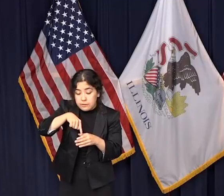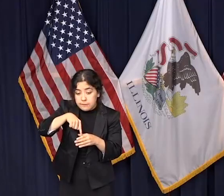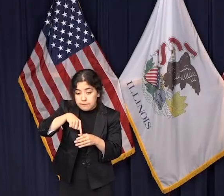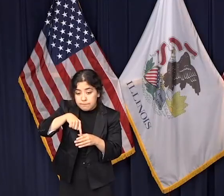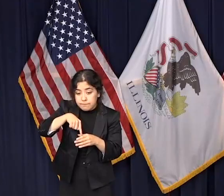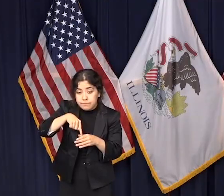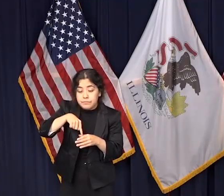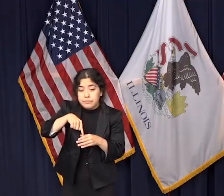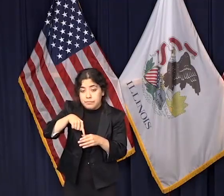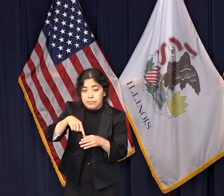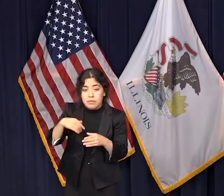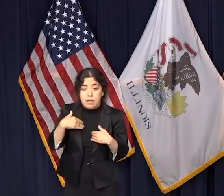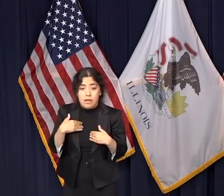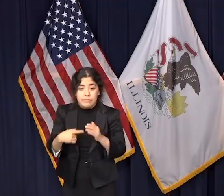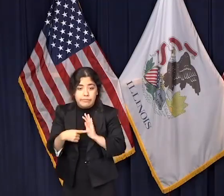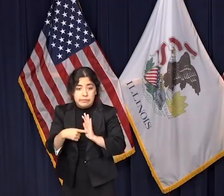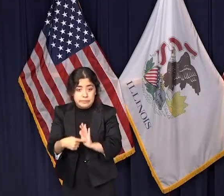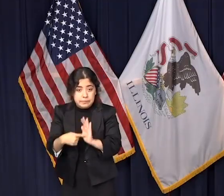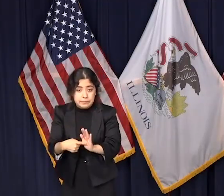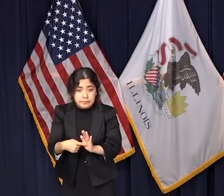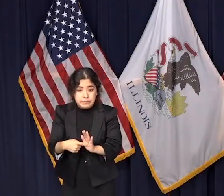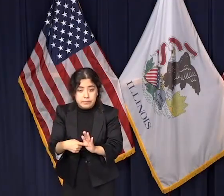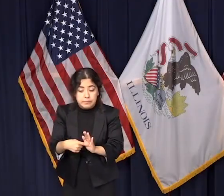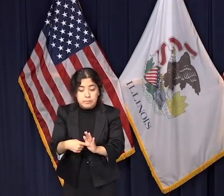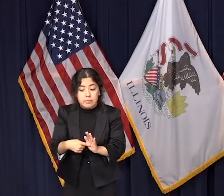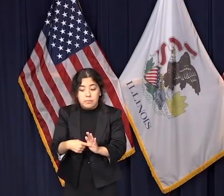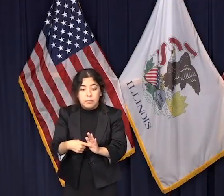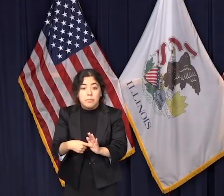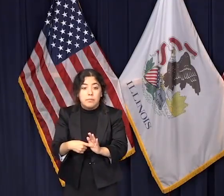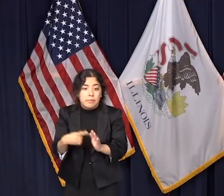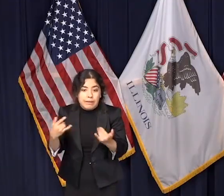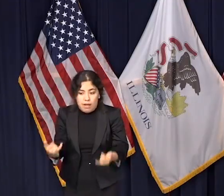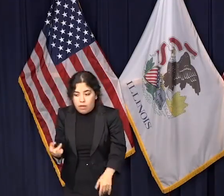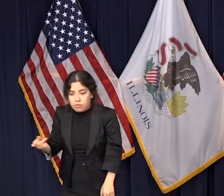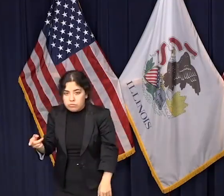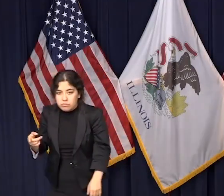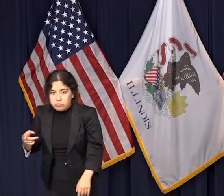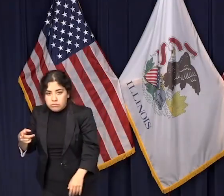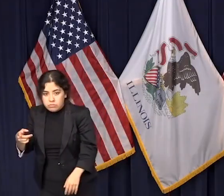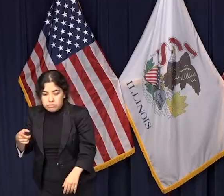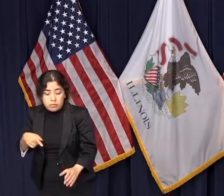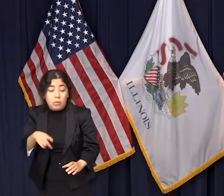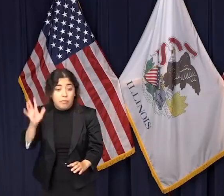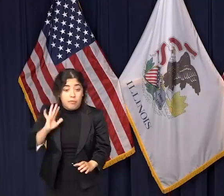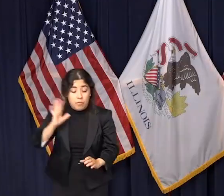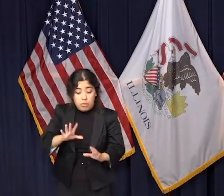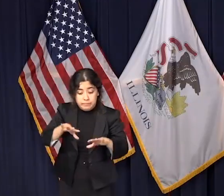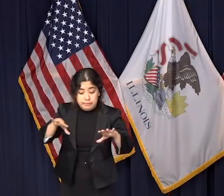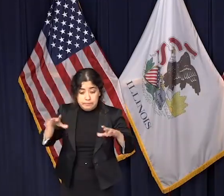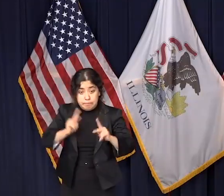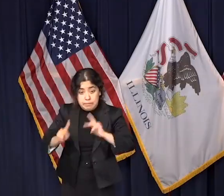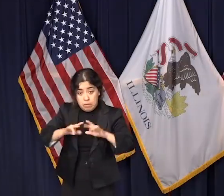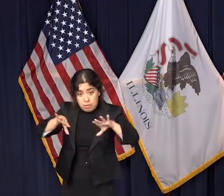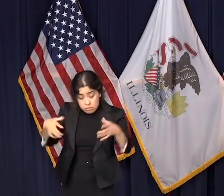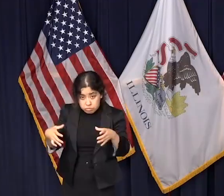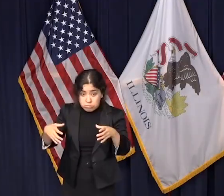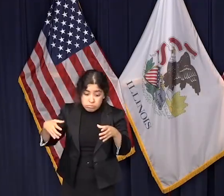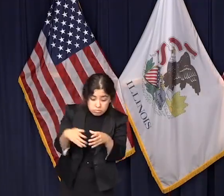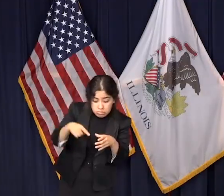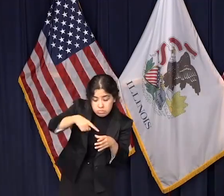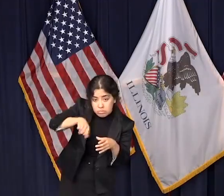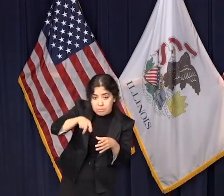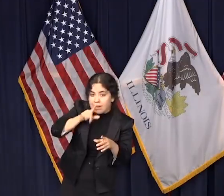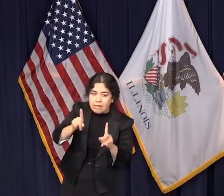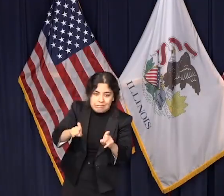the symptoms who don't get tested, right? Everybody, now testing is widely available. It wasn't widely available before. It is now